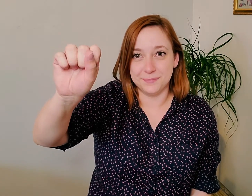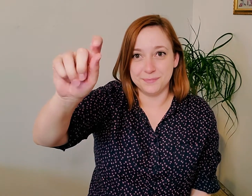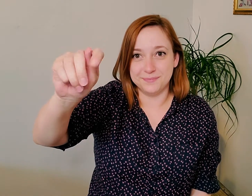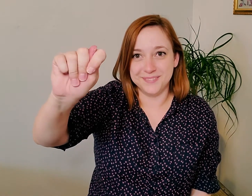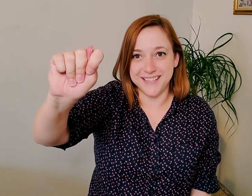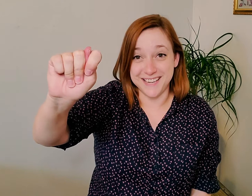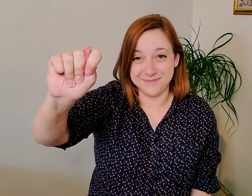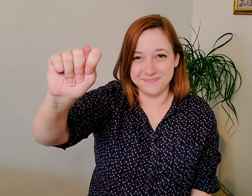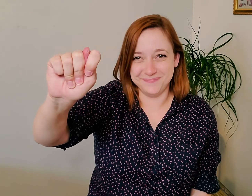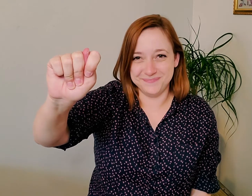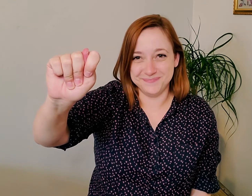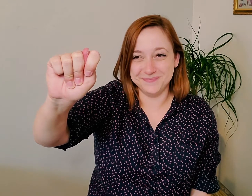T.